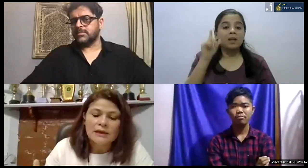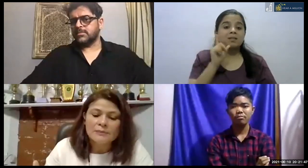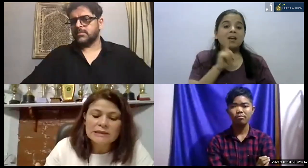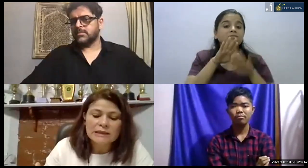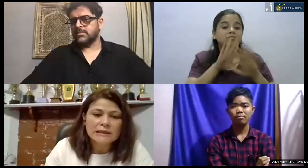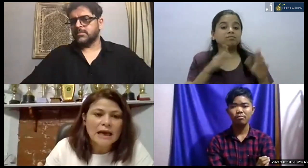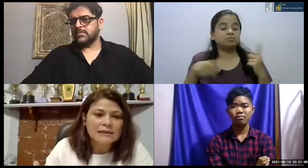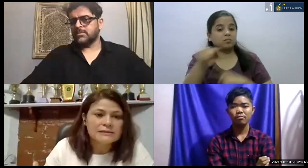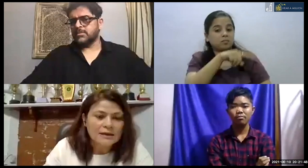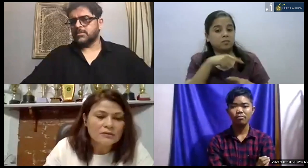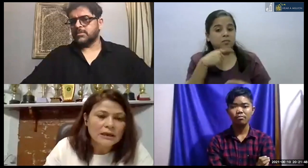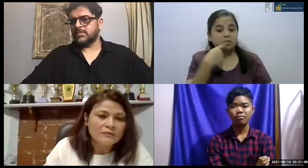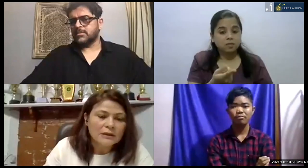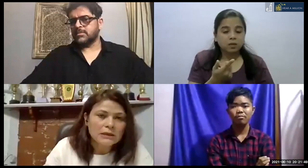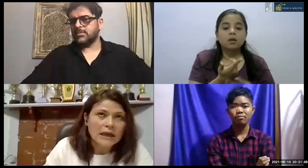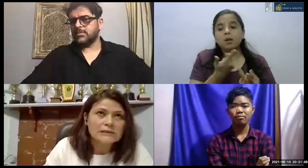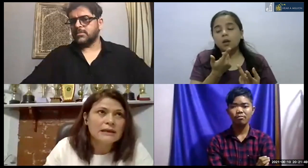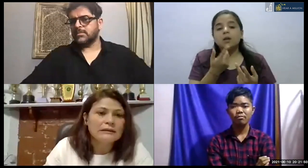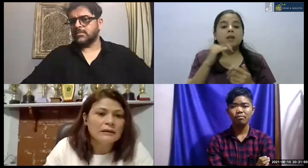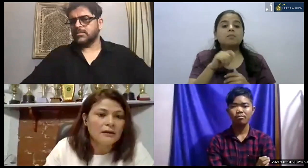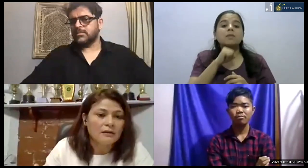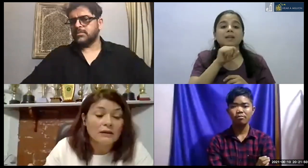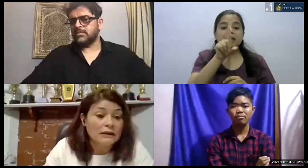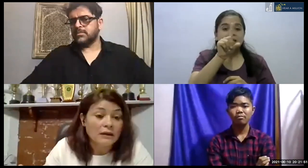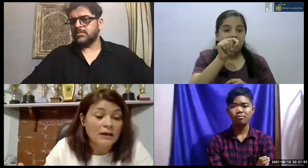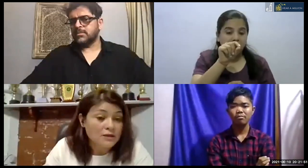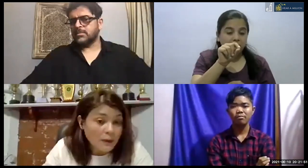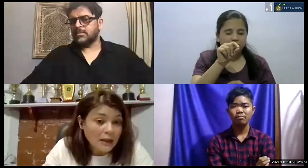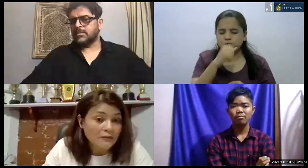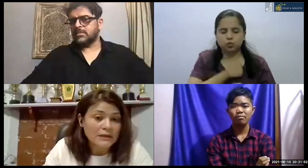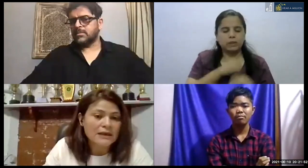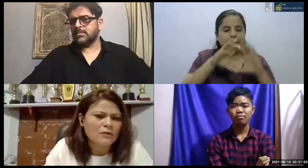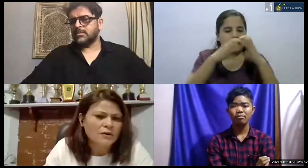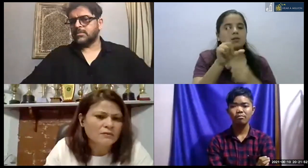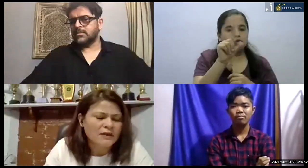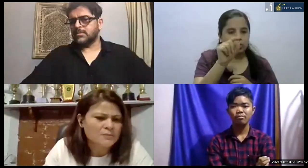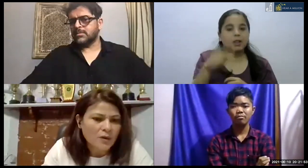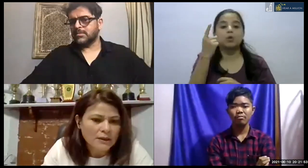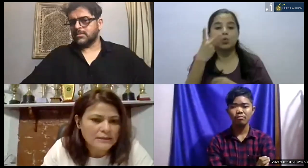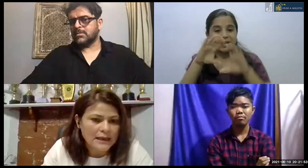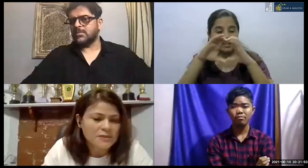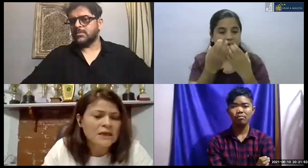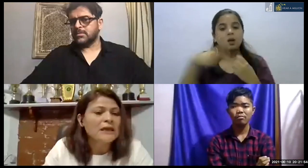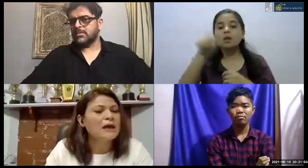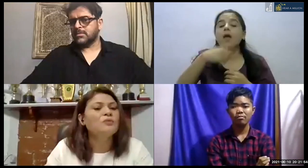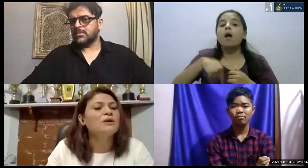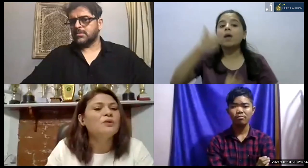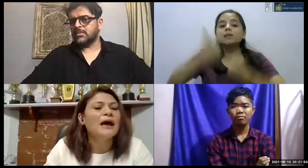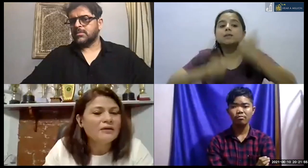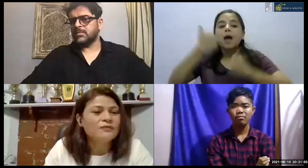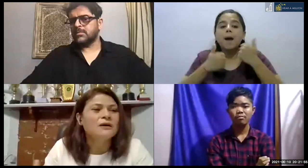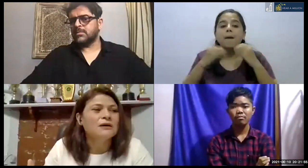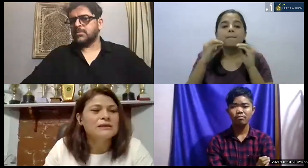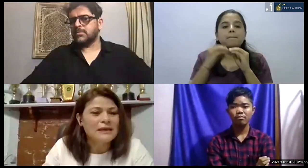children, particularly at secondary level, class 10 and 12, these are going to face board exams. Now we